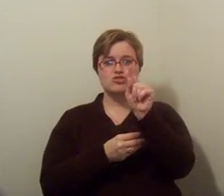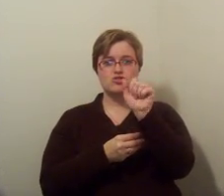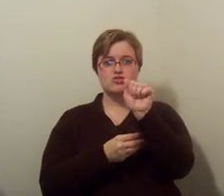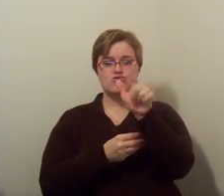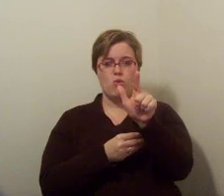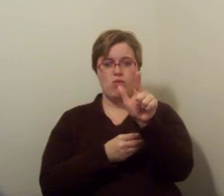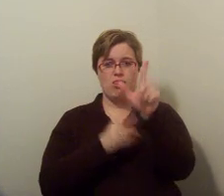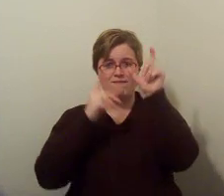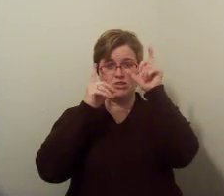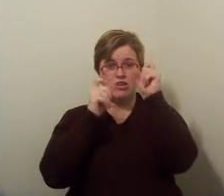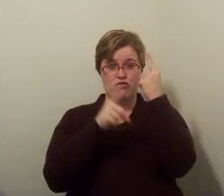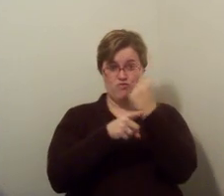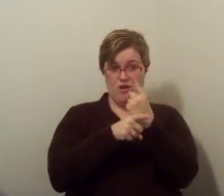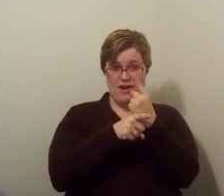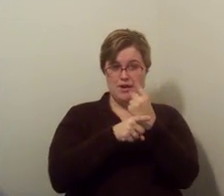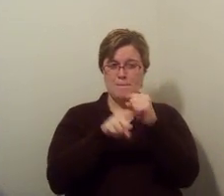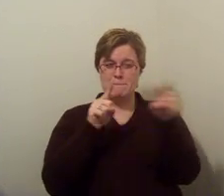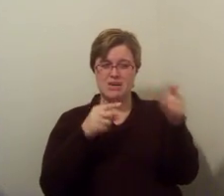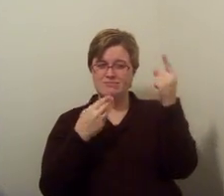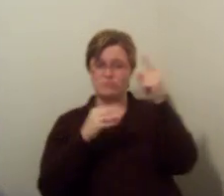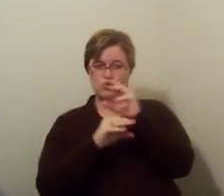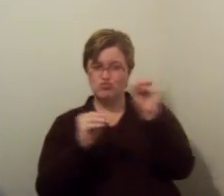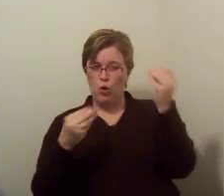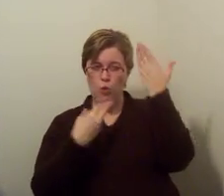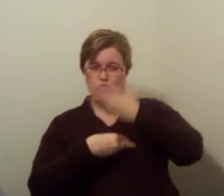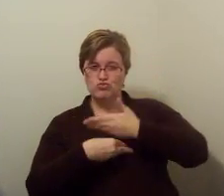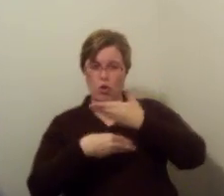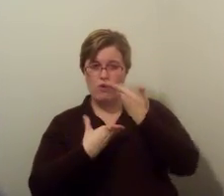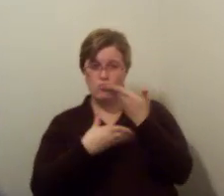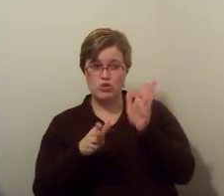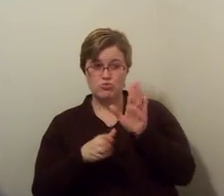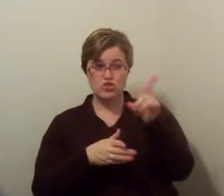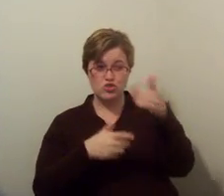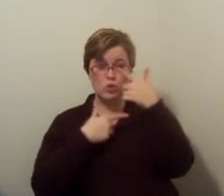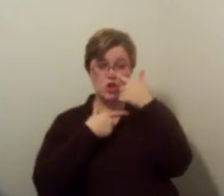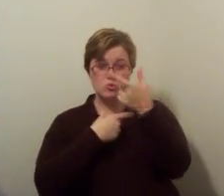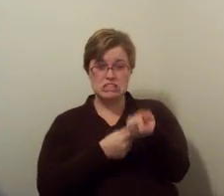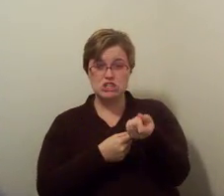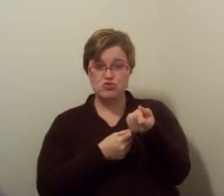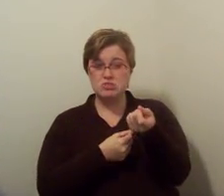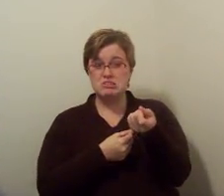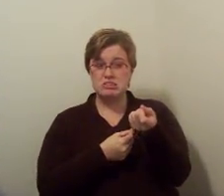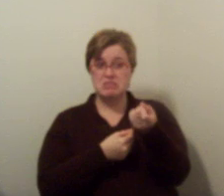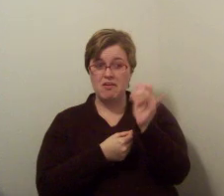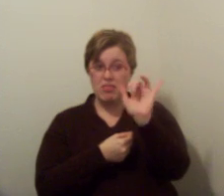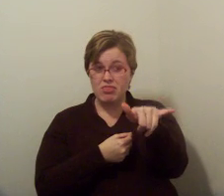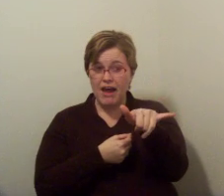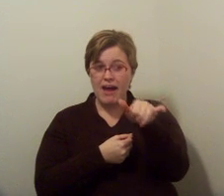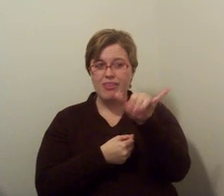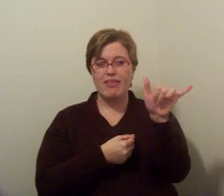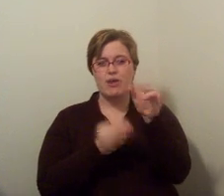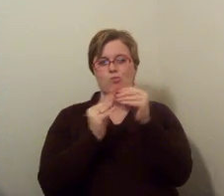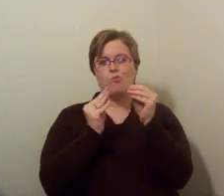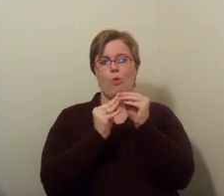or is that something that interests you, is doing some of that kind of the more film-based stuff, working with darkrooms?